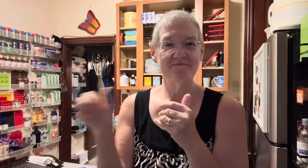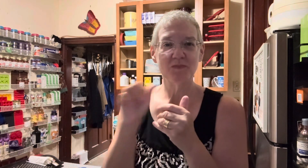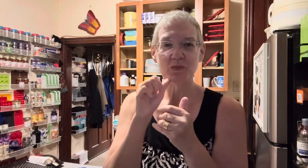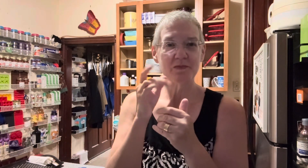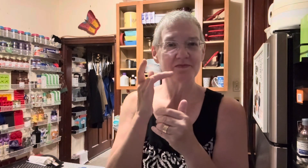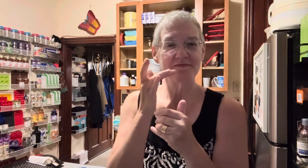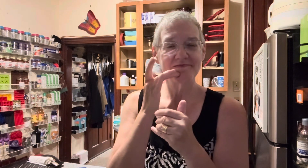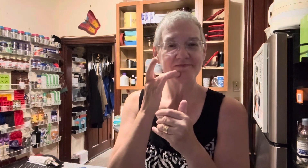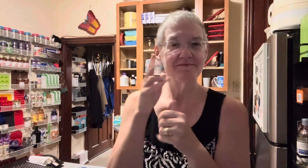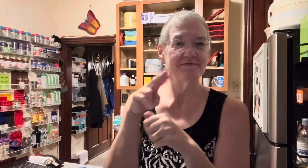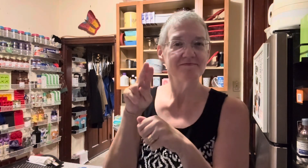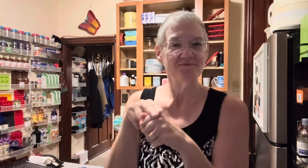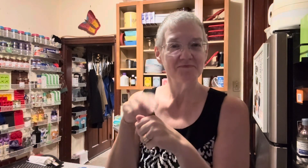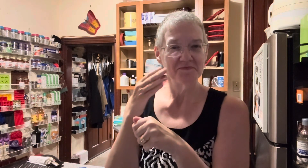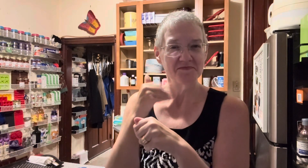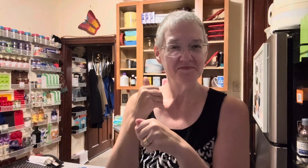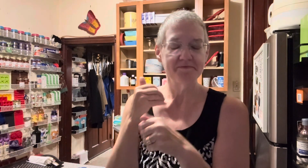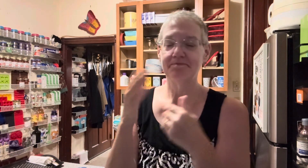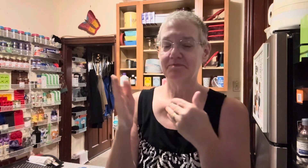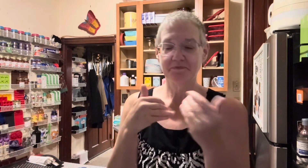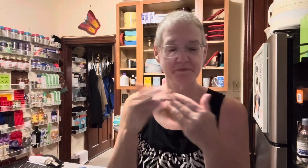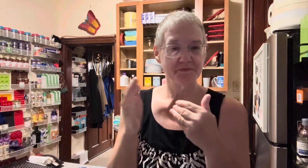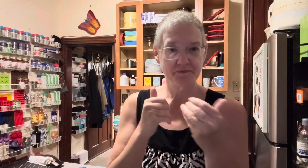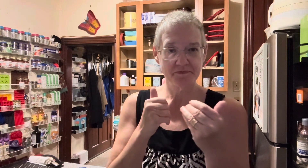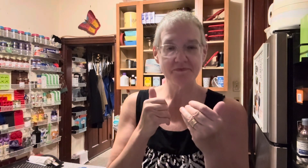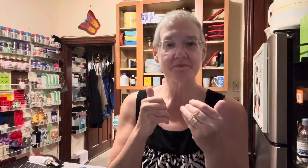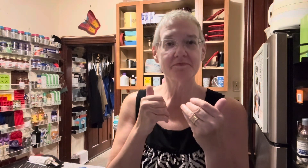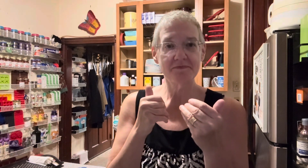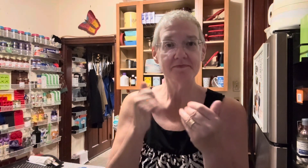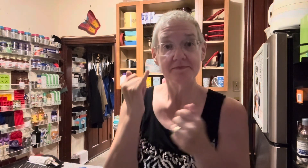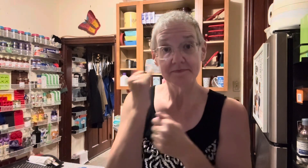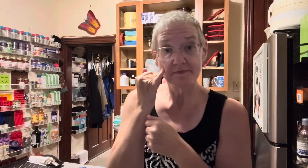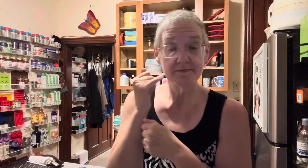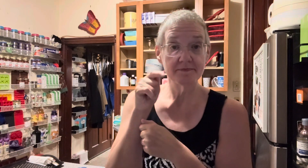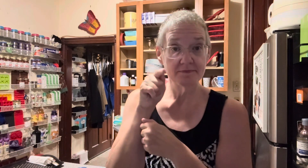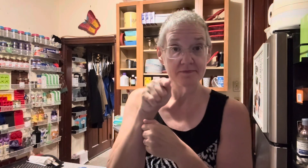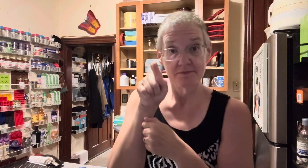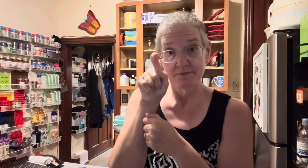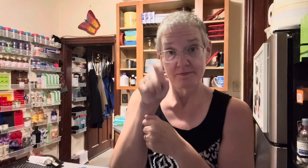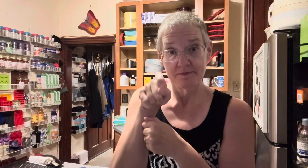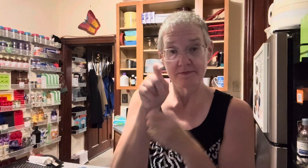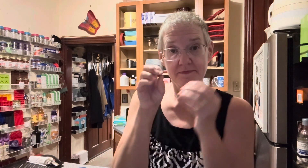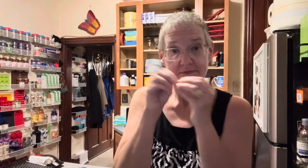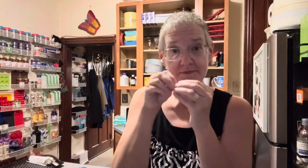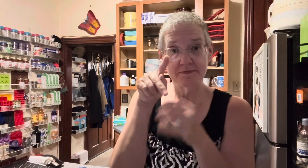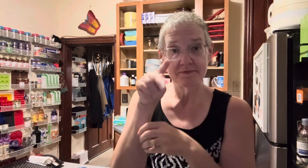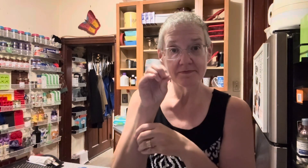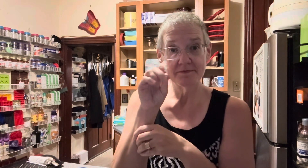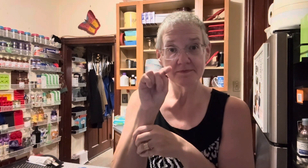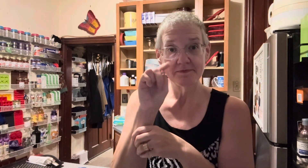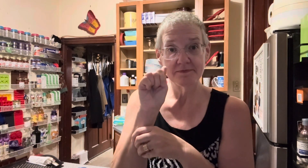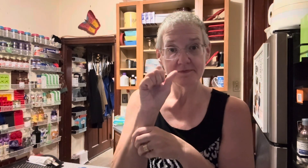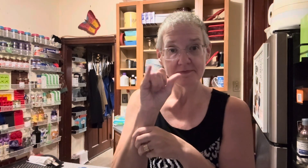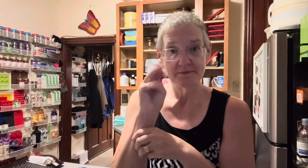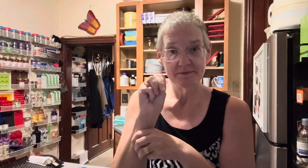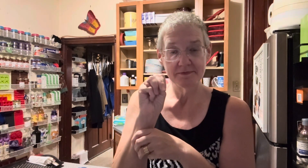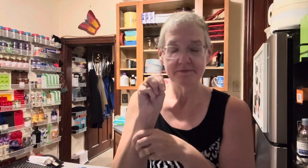that sugar is just not going to make things taste normal anymore. So if you need more potassium in your diet,